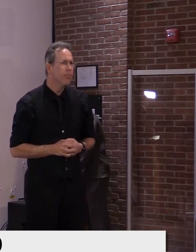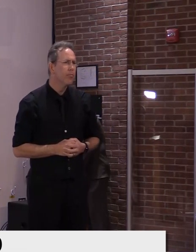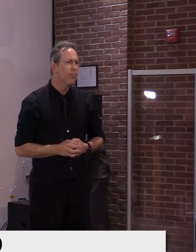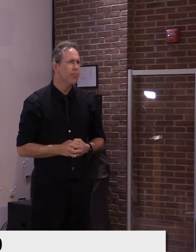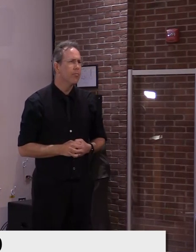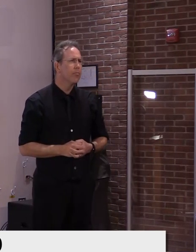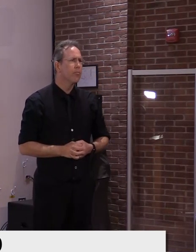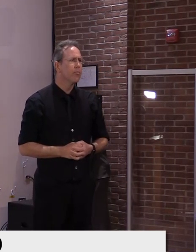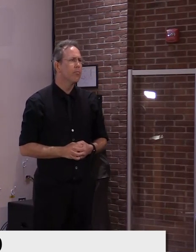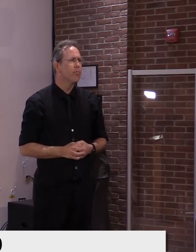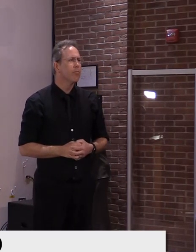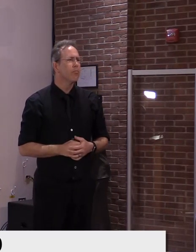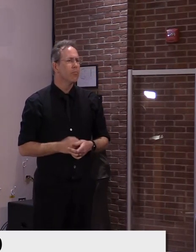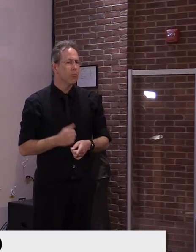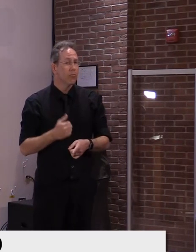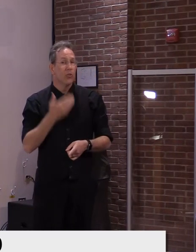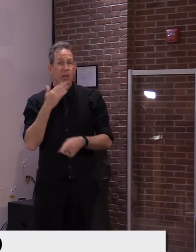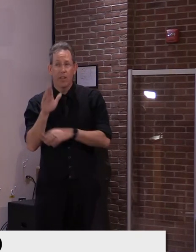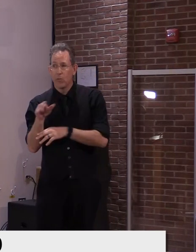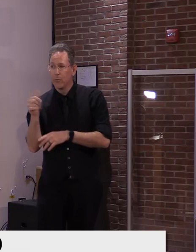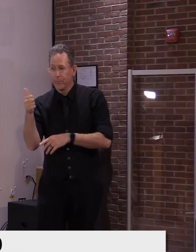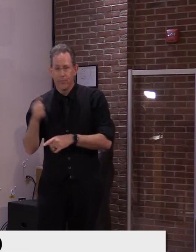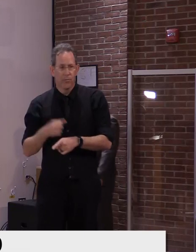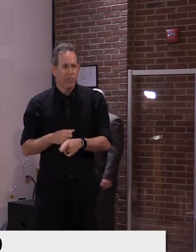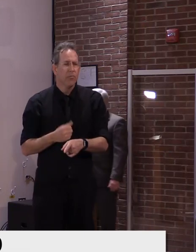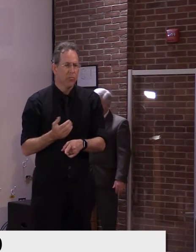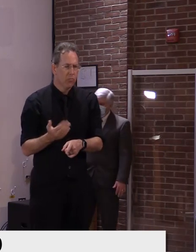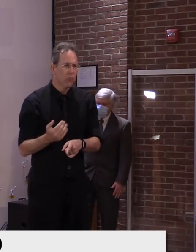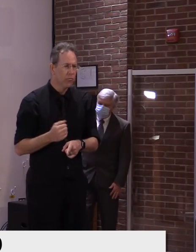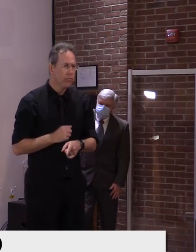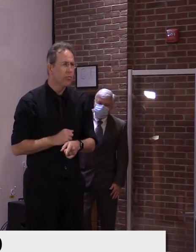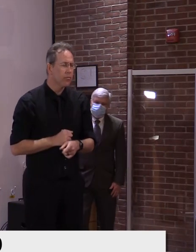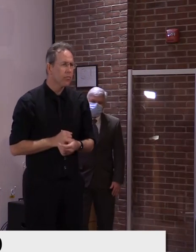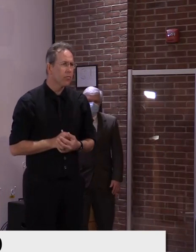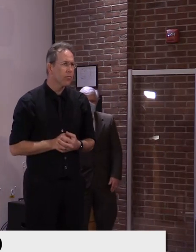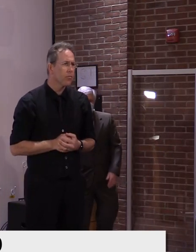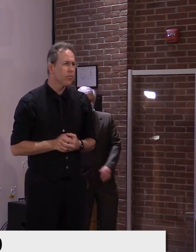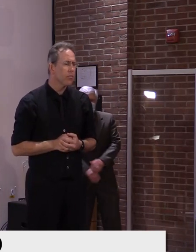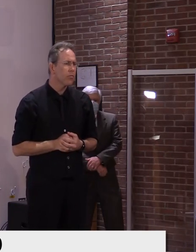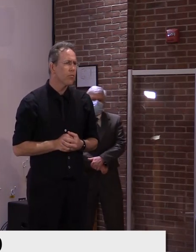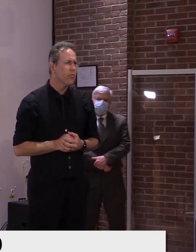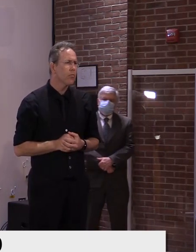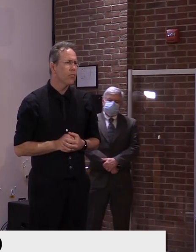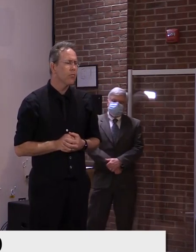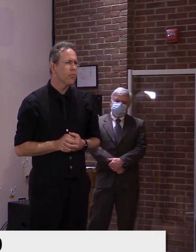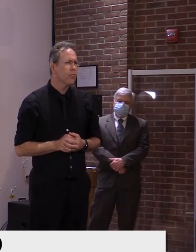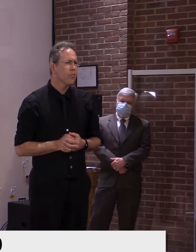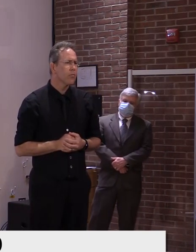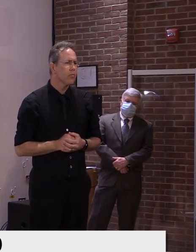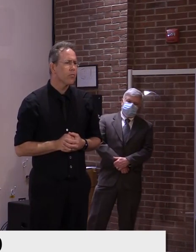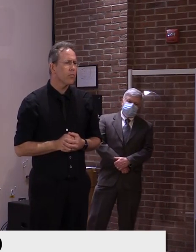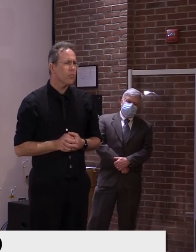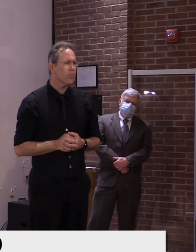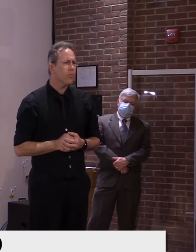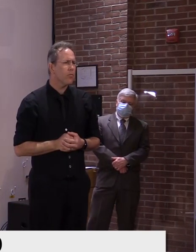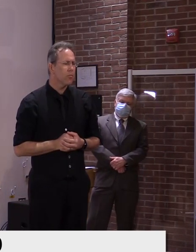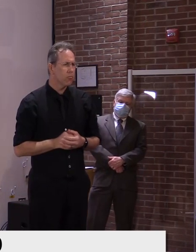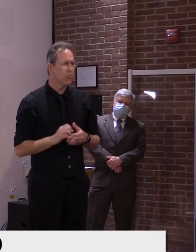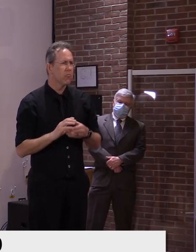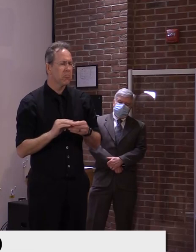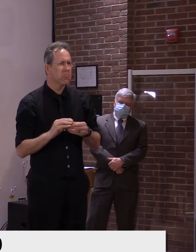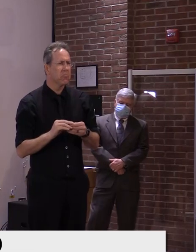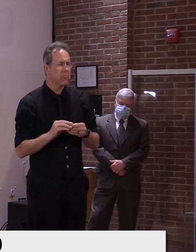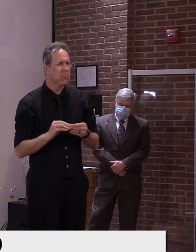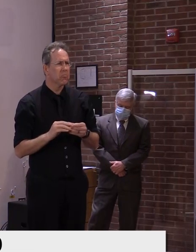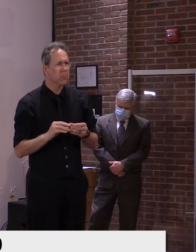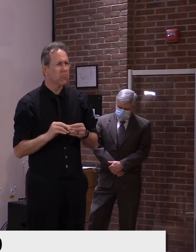Good afternoon, Governor. I've heard from several Vermonters who were concerned that the legislature approved a measure that